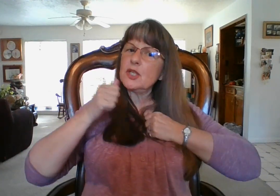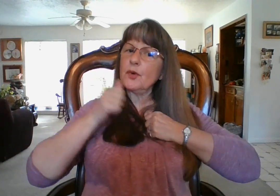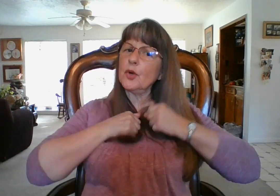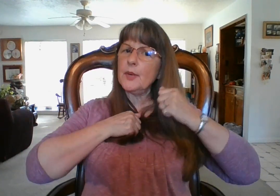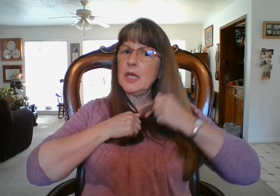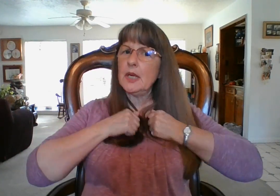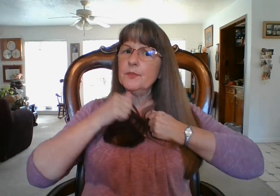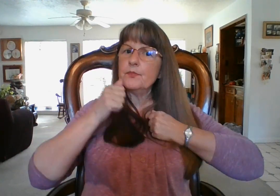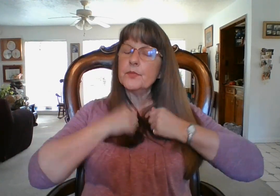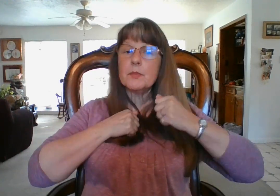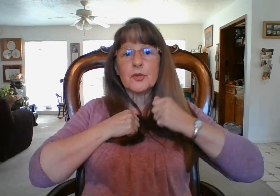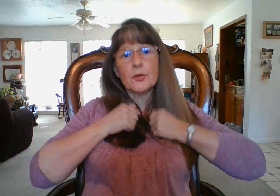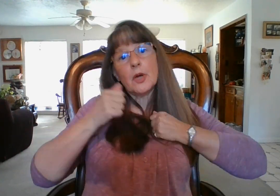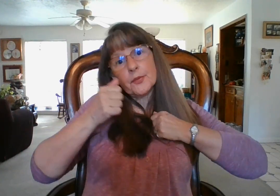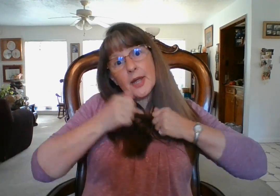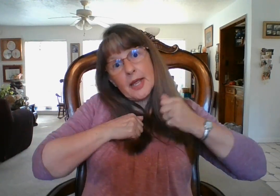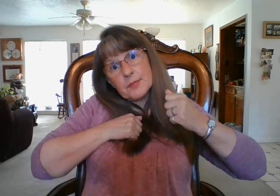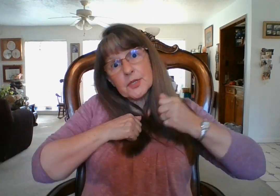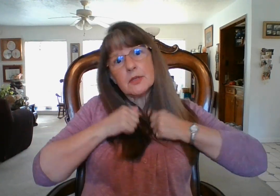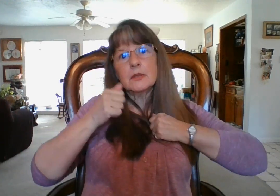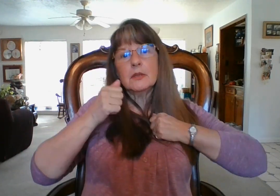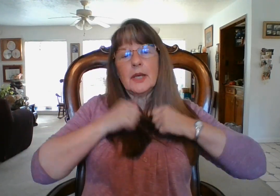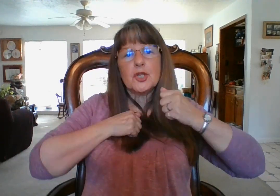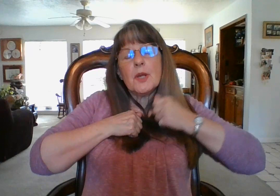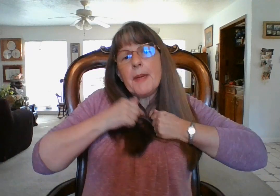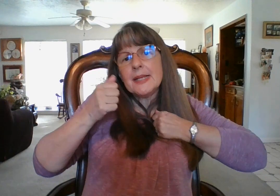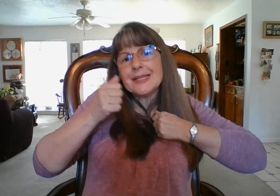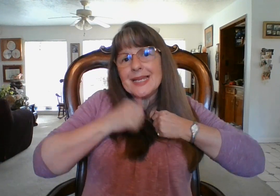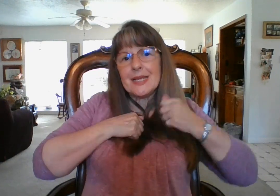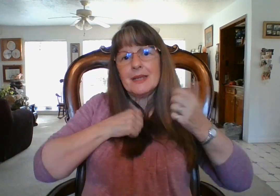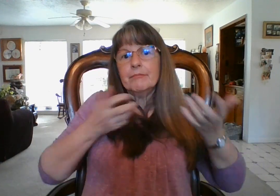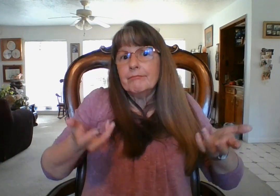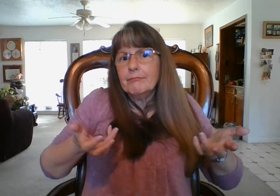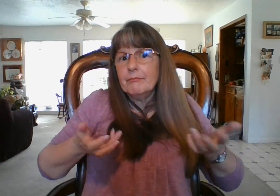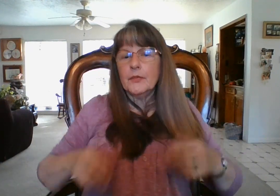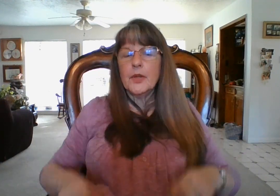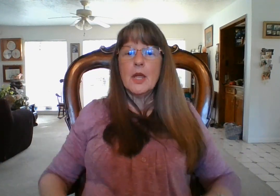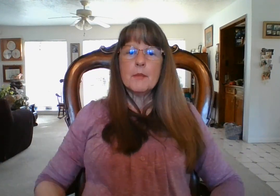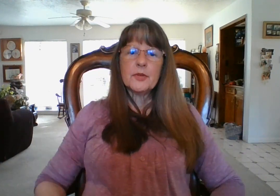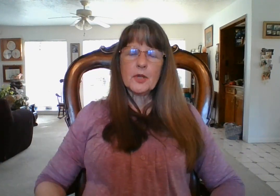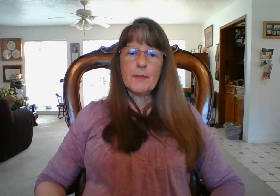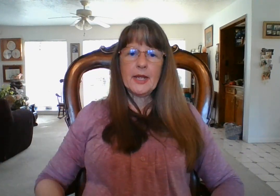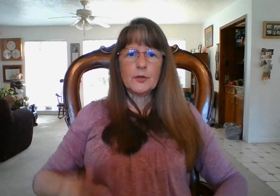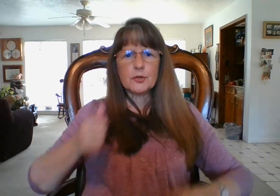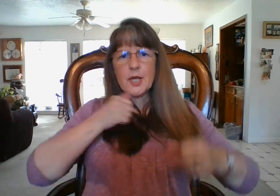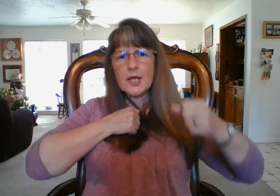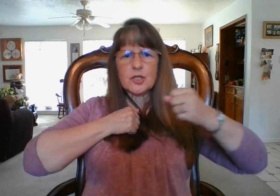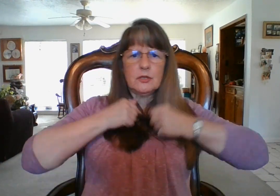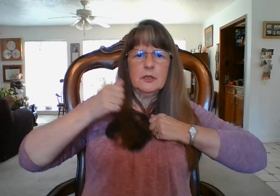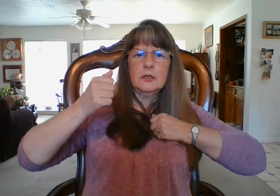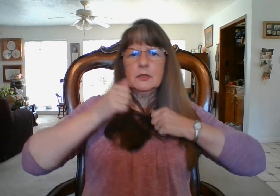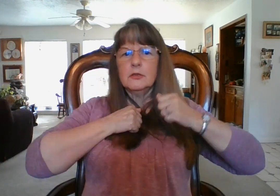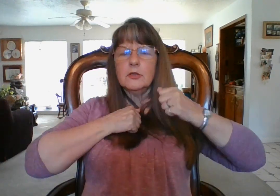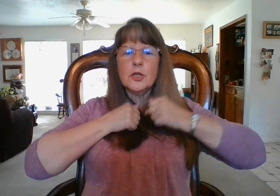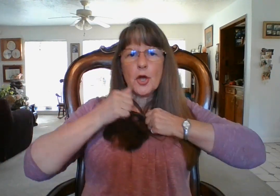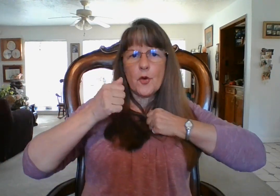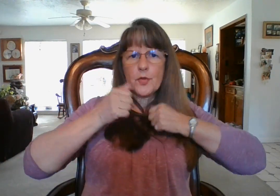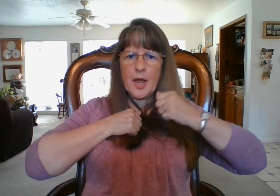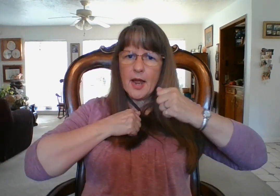for gorilla. But there are other apes, like a chimpanzee. But they'll bang on their chest, that I'm